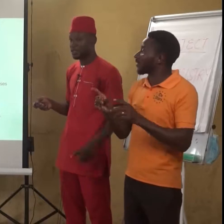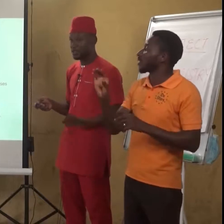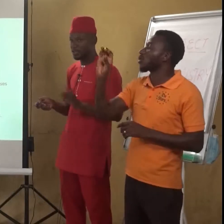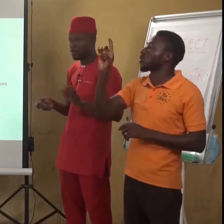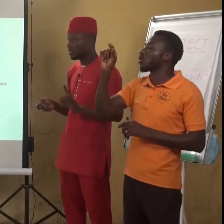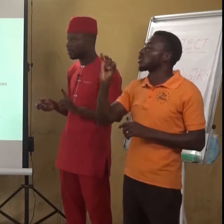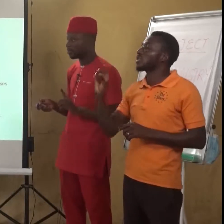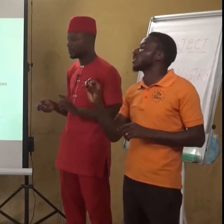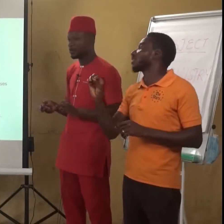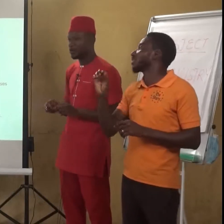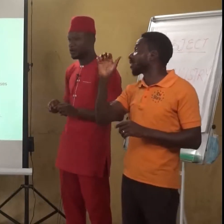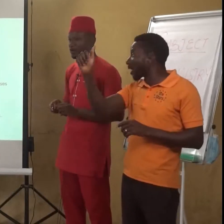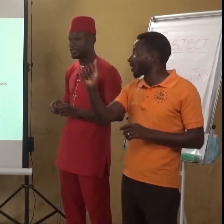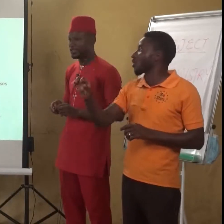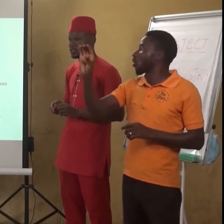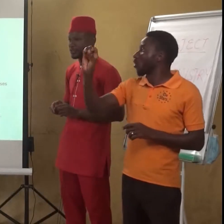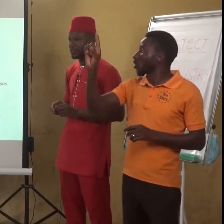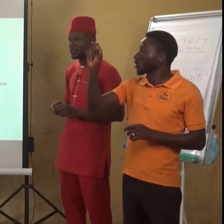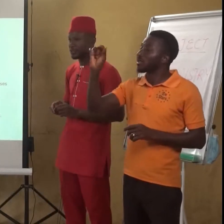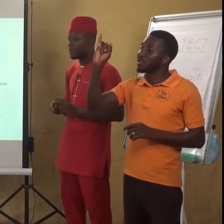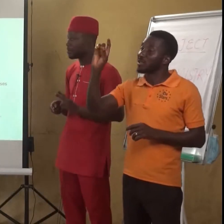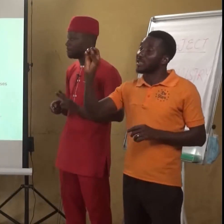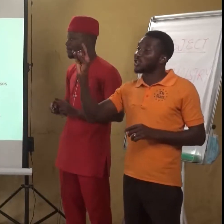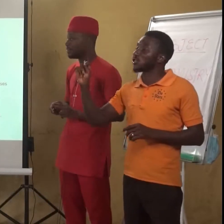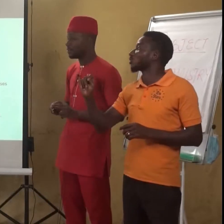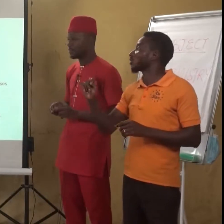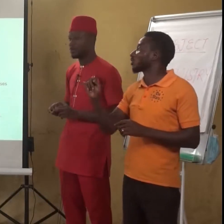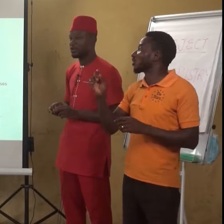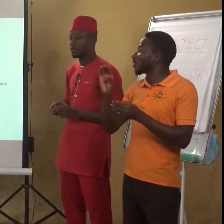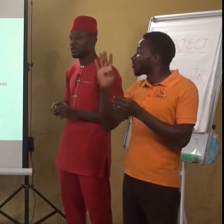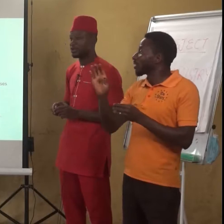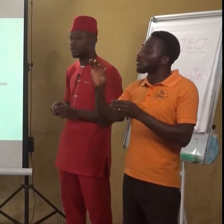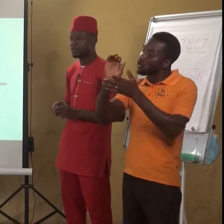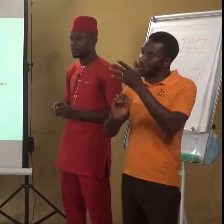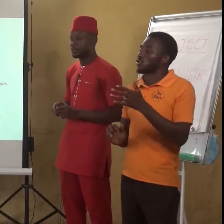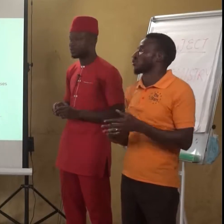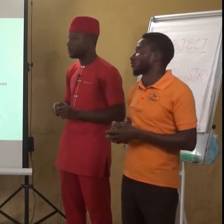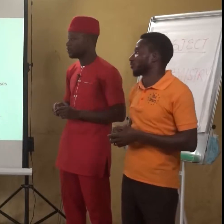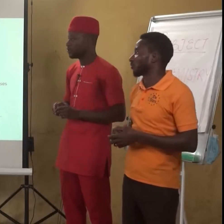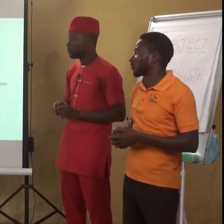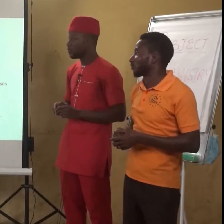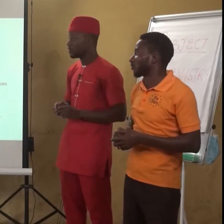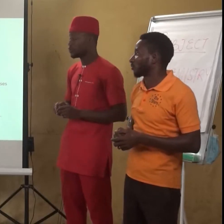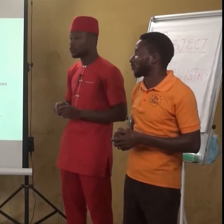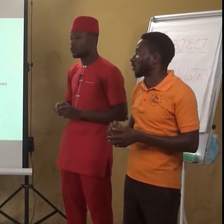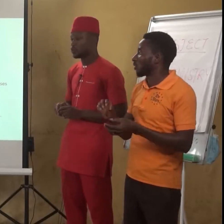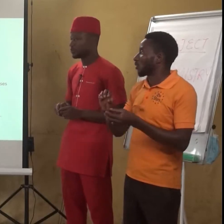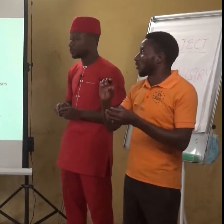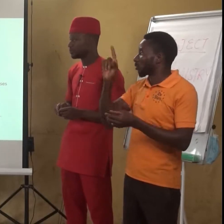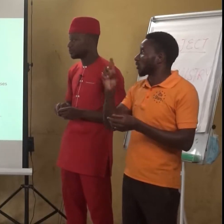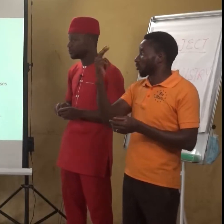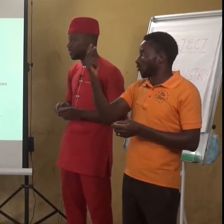define A, oxidation, B, reduction. Question